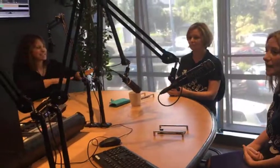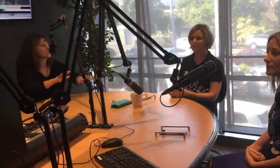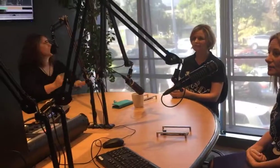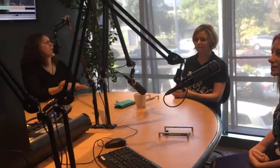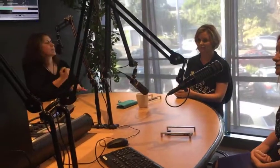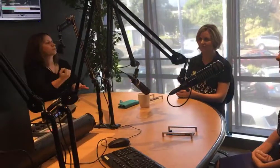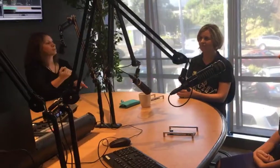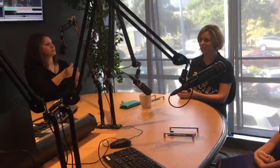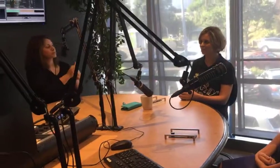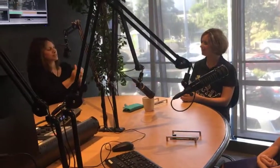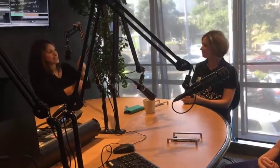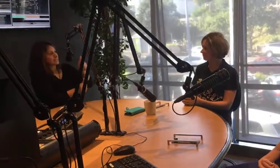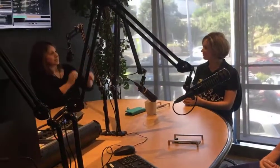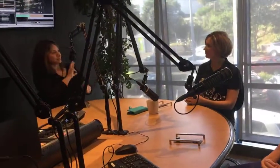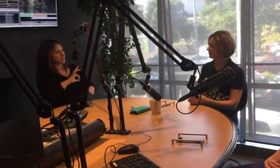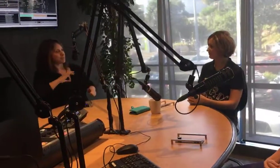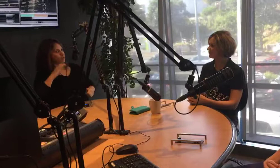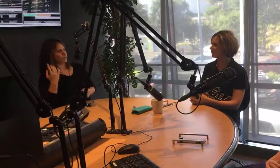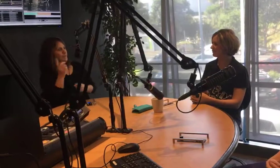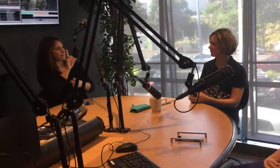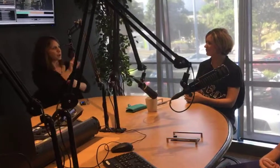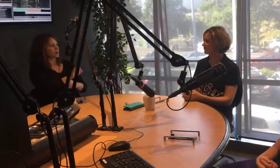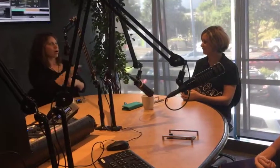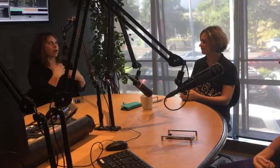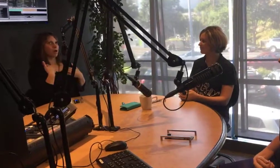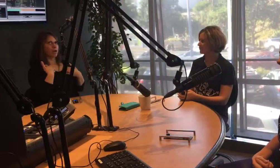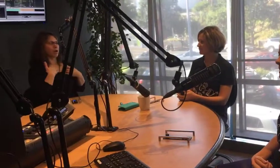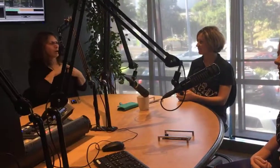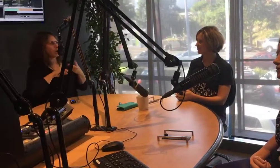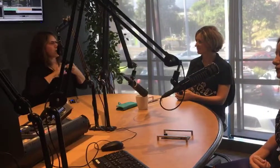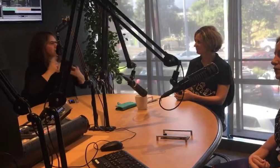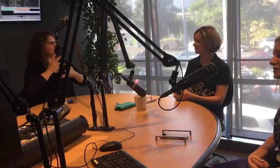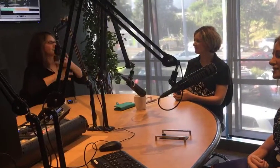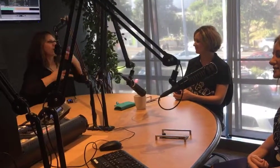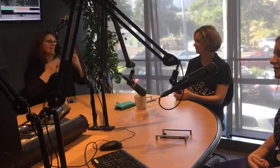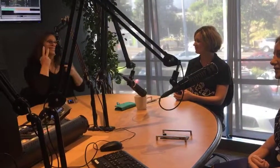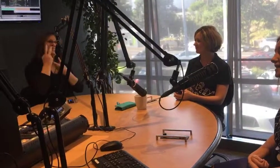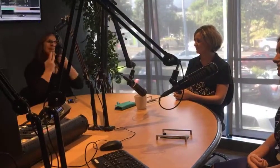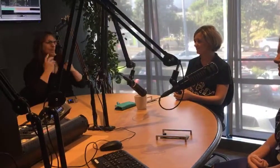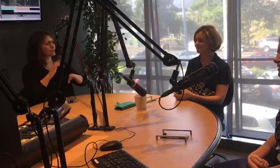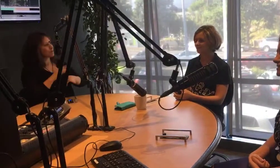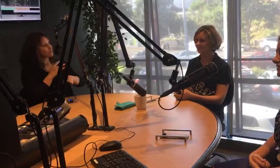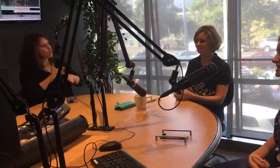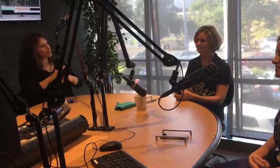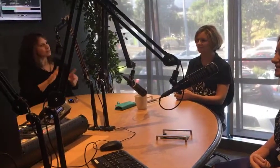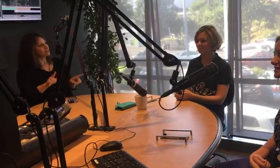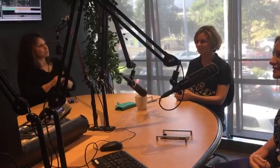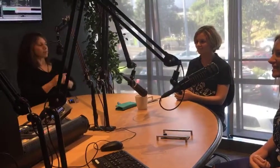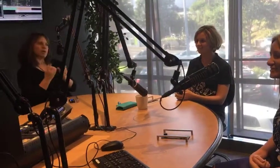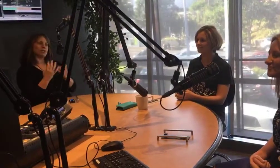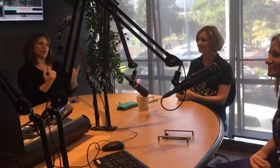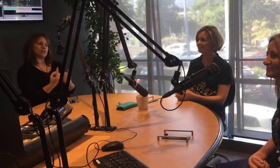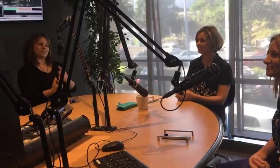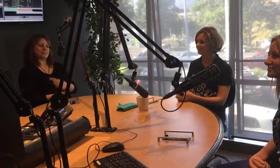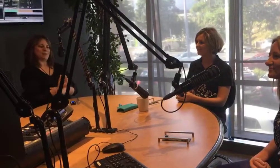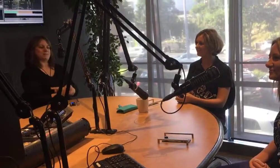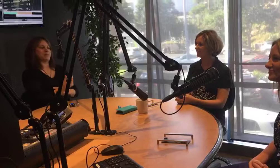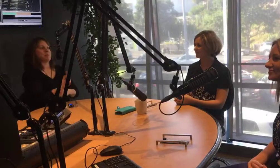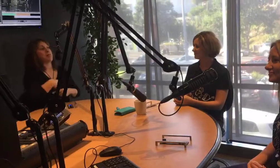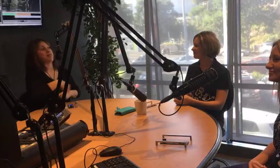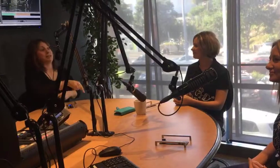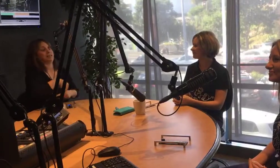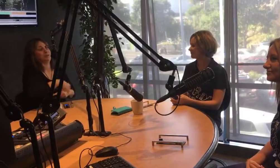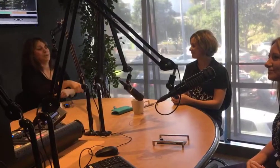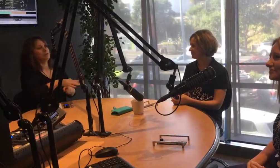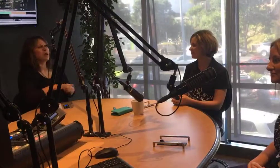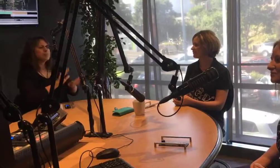Deputy Mayor coming, so that's really exciting. And we'll also have some sign singing performance. So yeah, lots of things happening this week. Tell us a little bit more